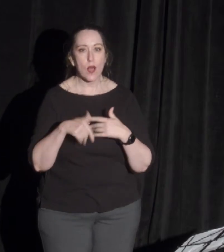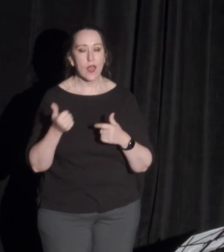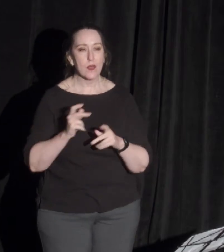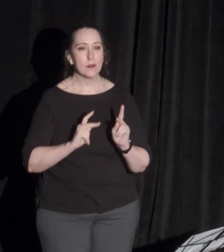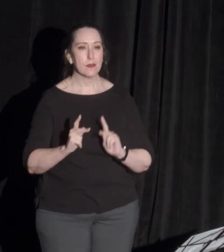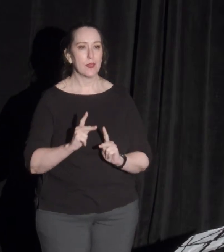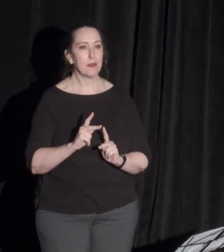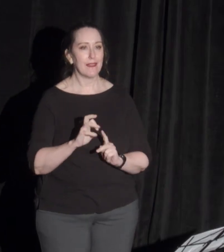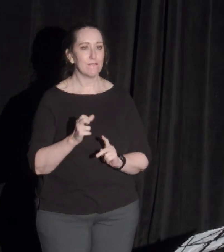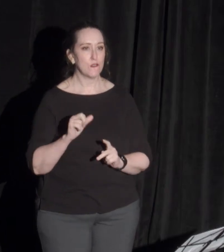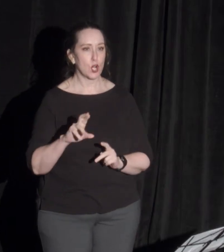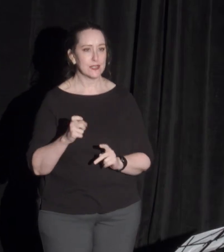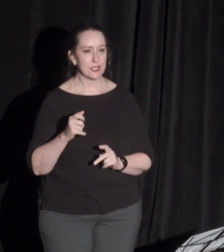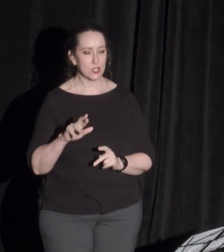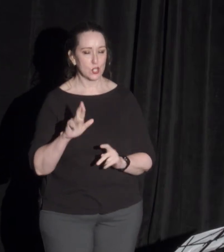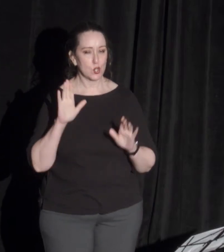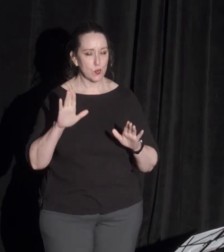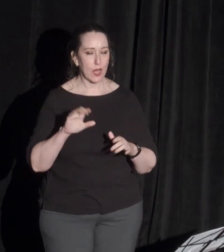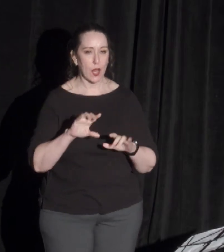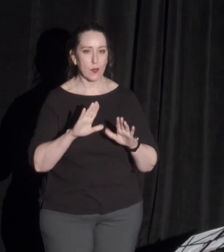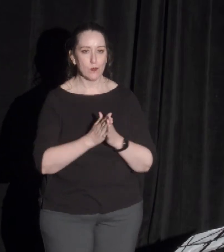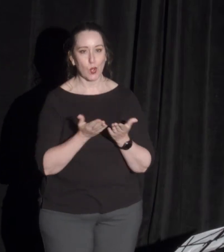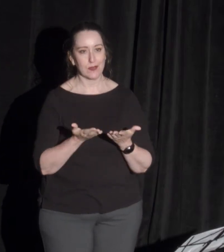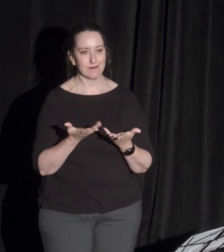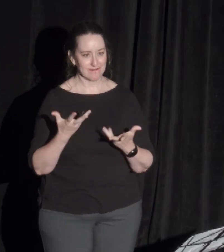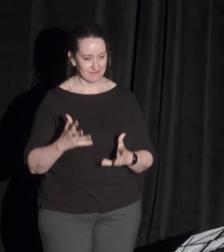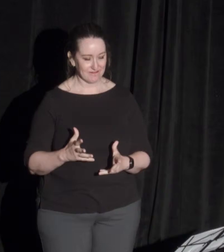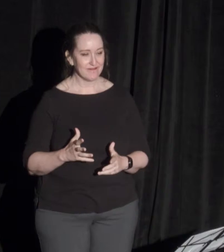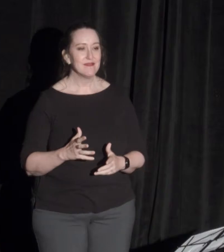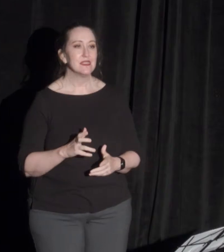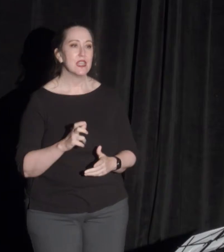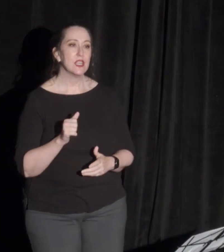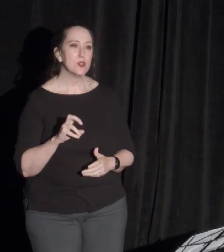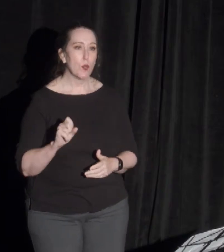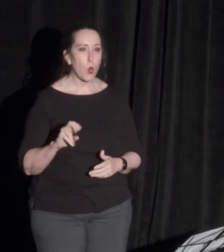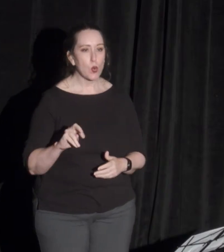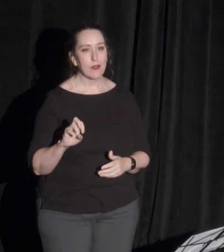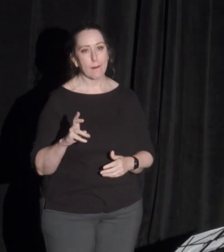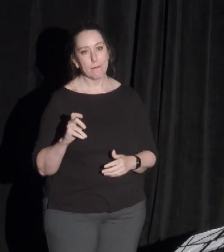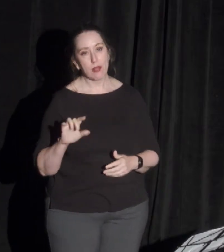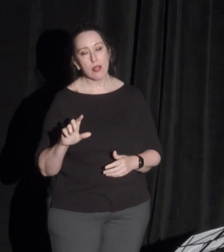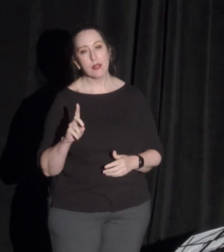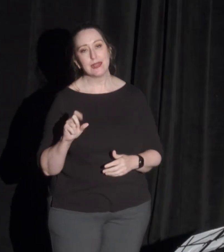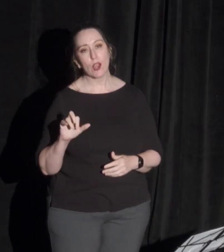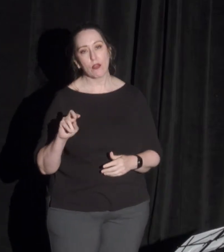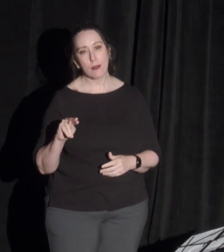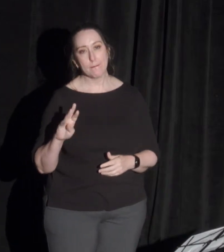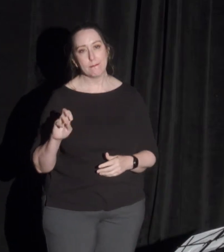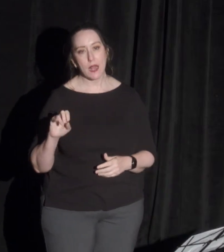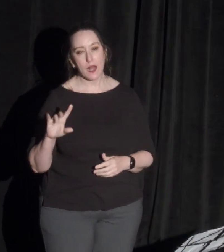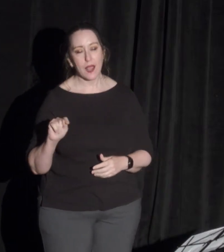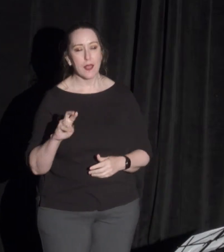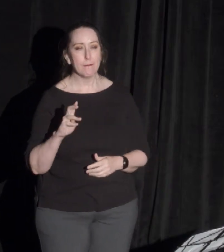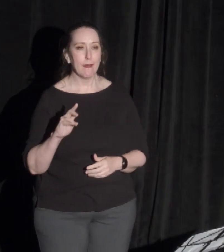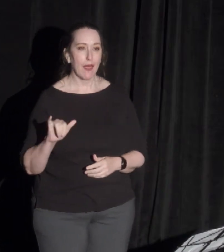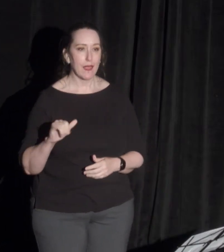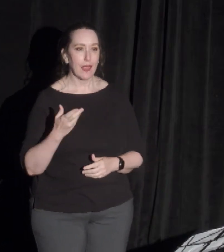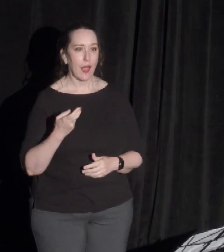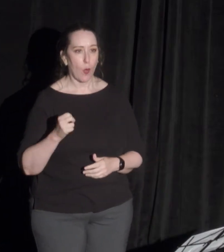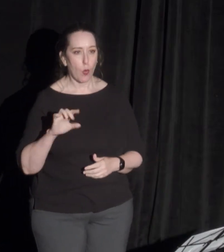great book that it was. So that includes Jamal Campbell, Darren Bennett, Maggie Howell, Jamie Rich, Andy